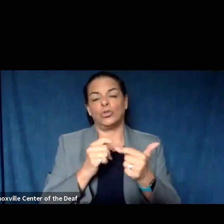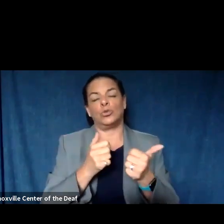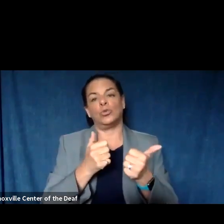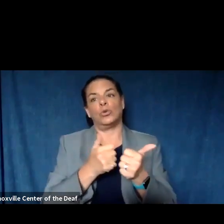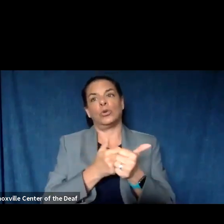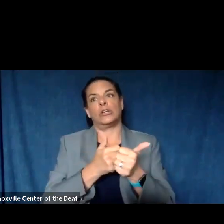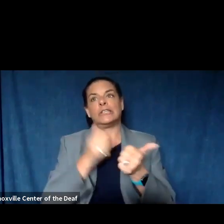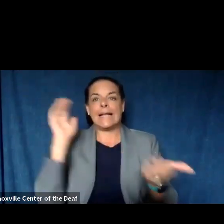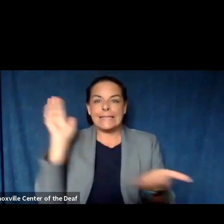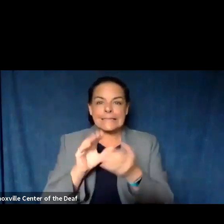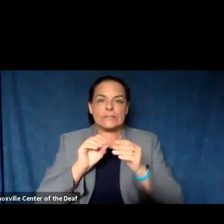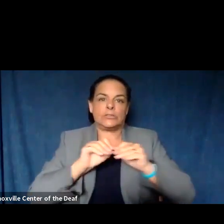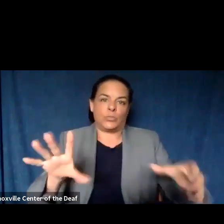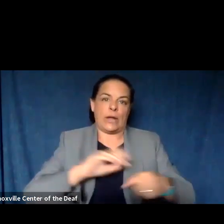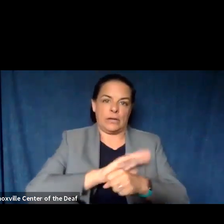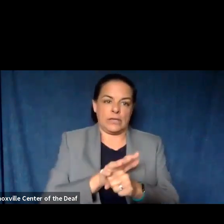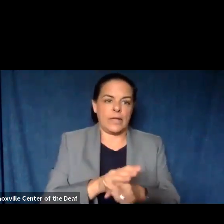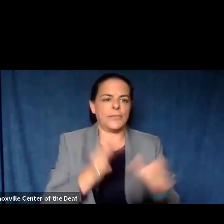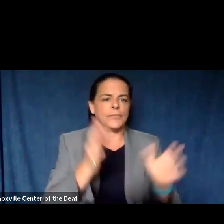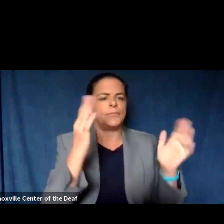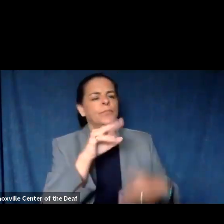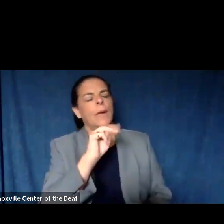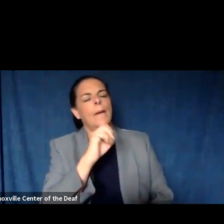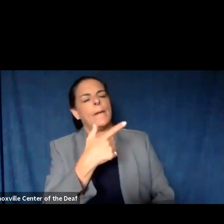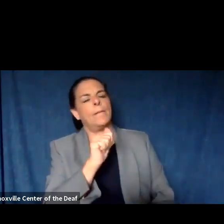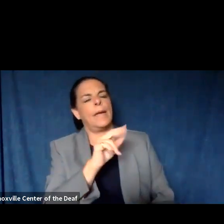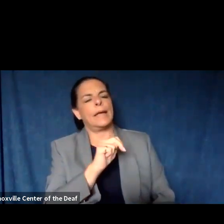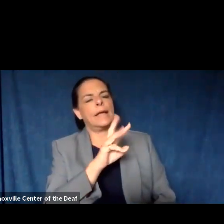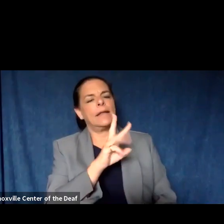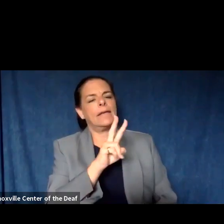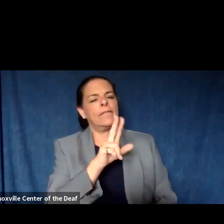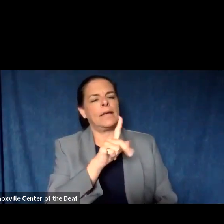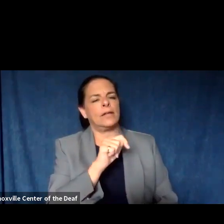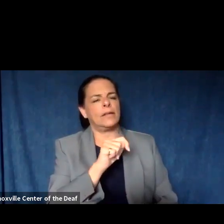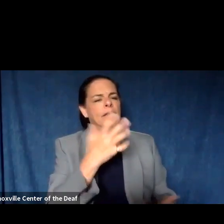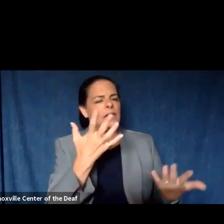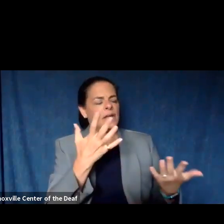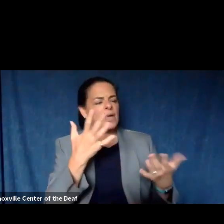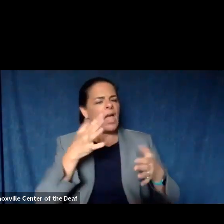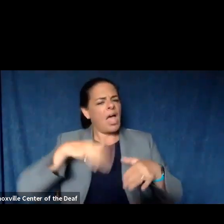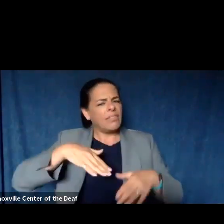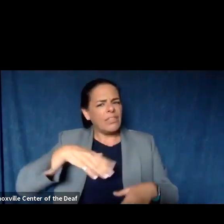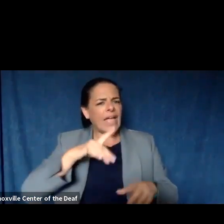with WBLT, what is the cause of the delay in returns on test results?